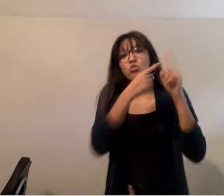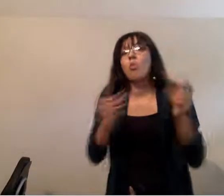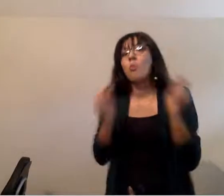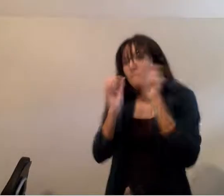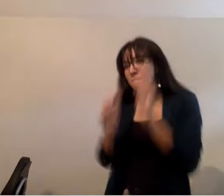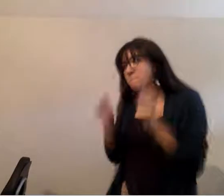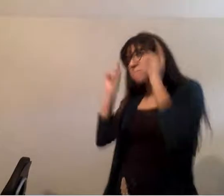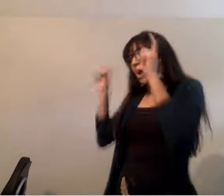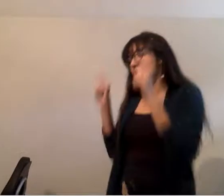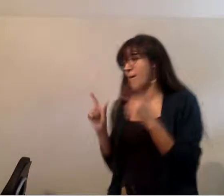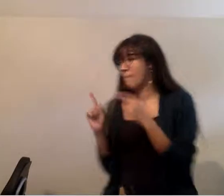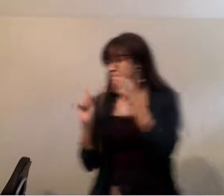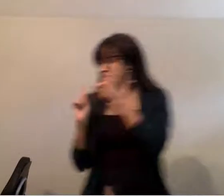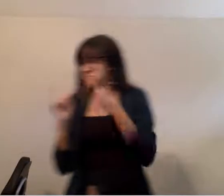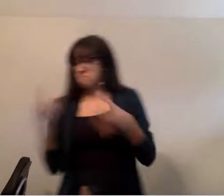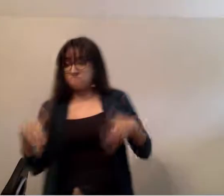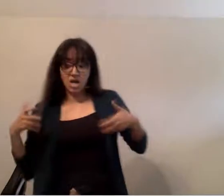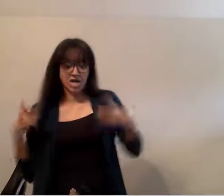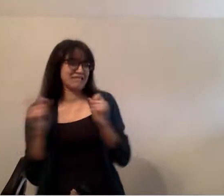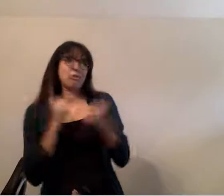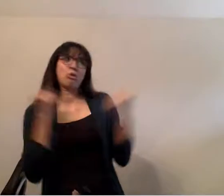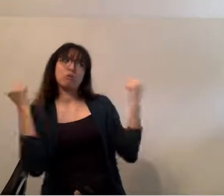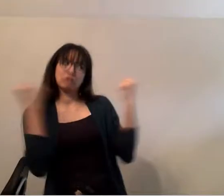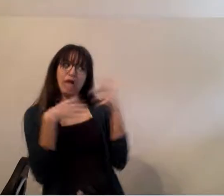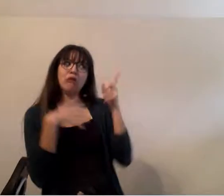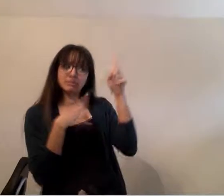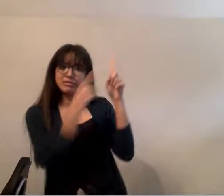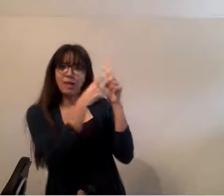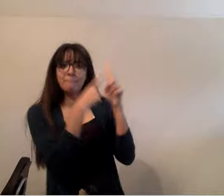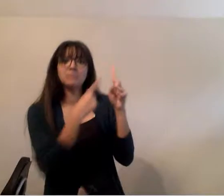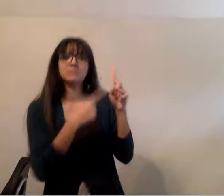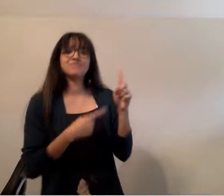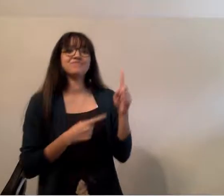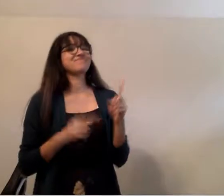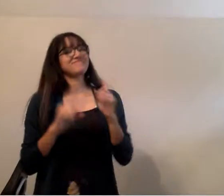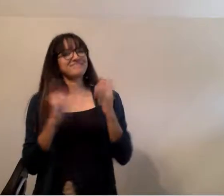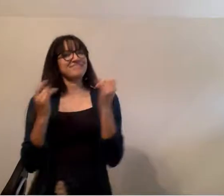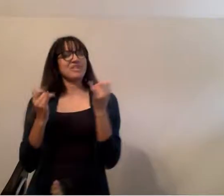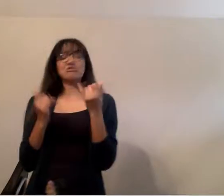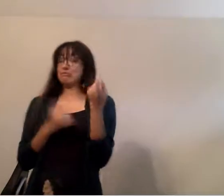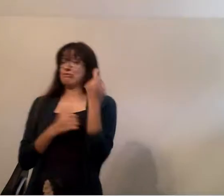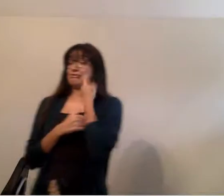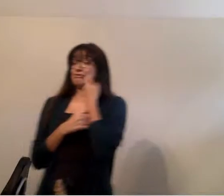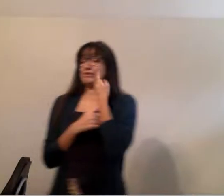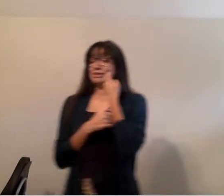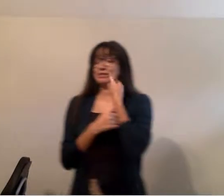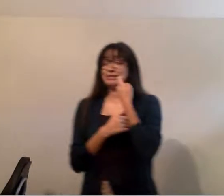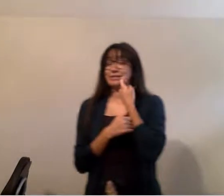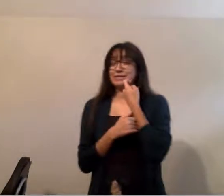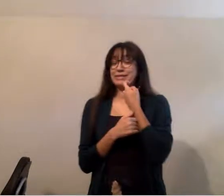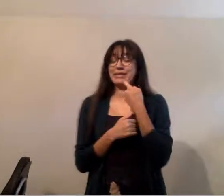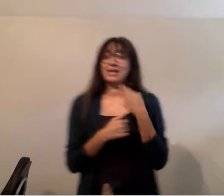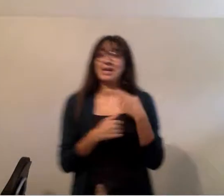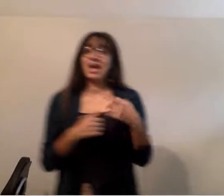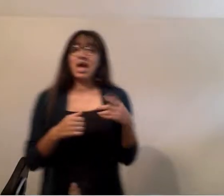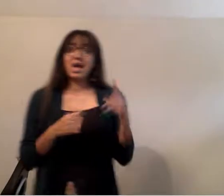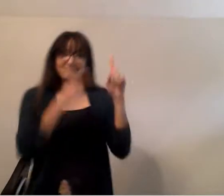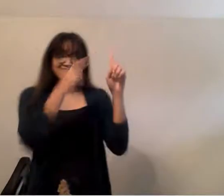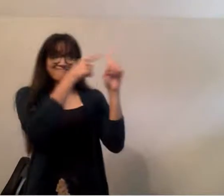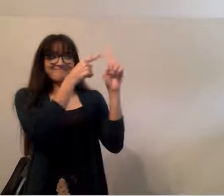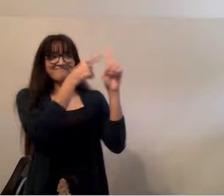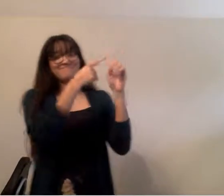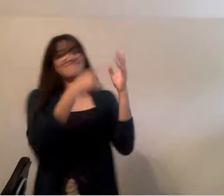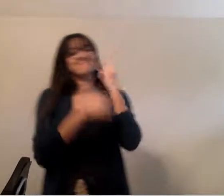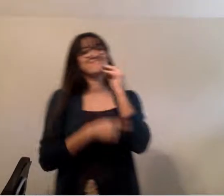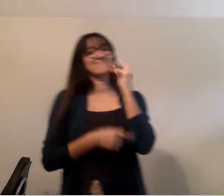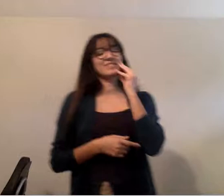monkey is terrified of. Now, he became very relevant in my life pretty recently because the people of TED reached